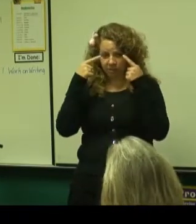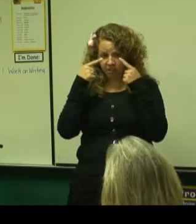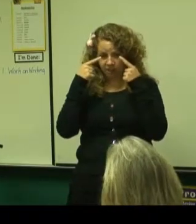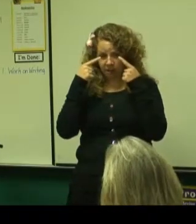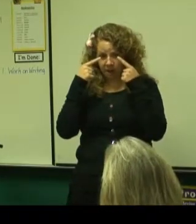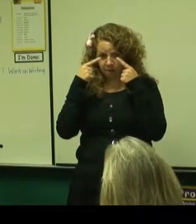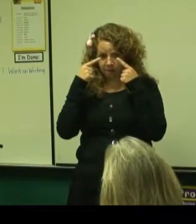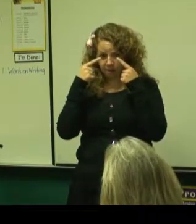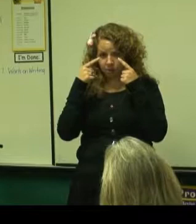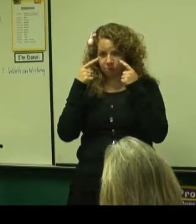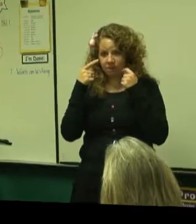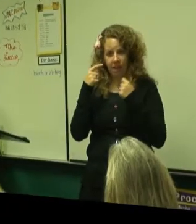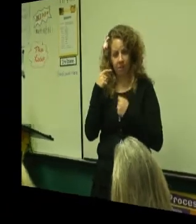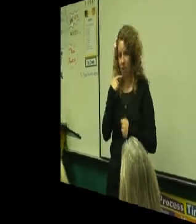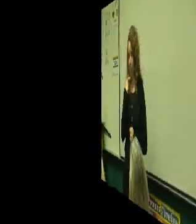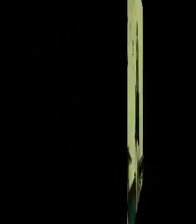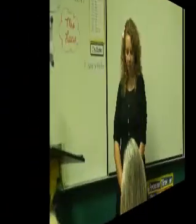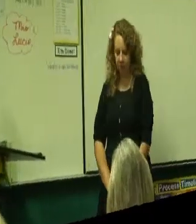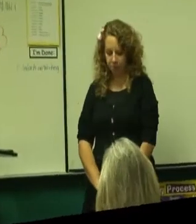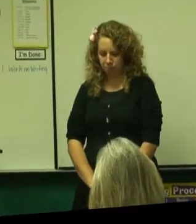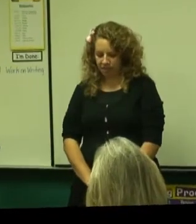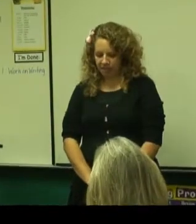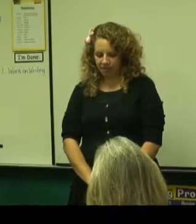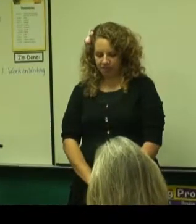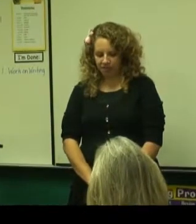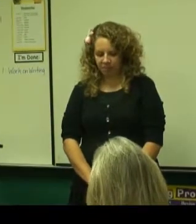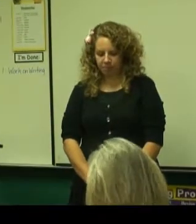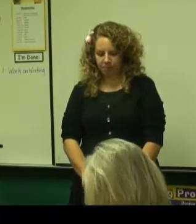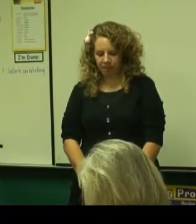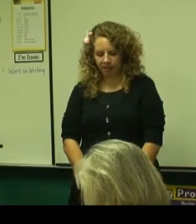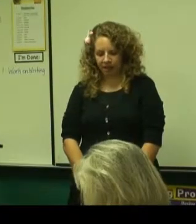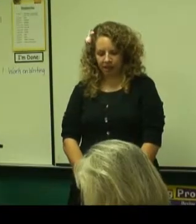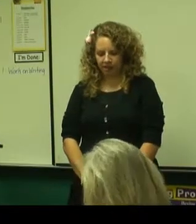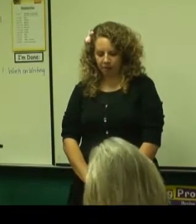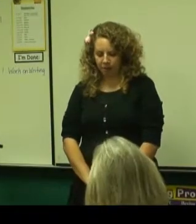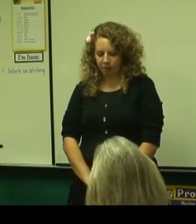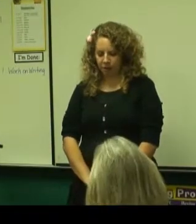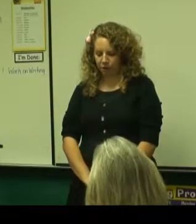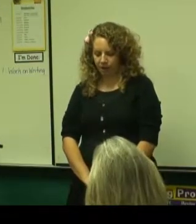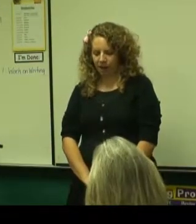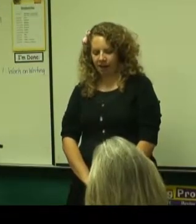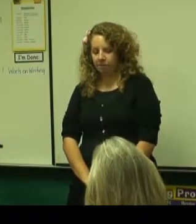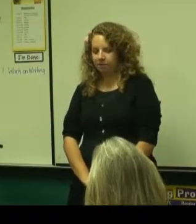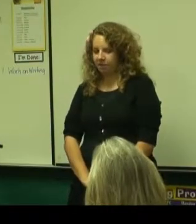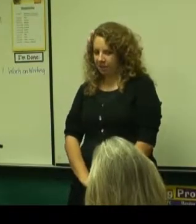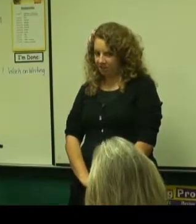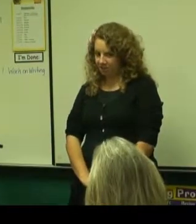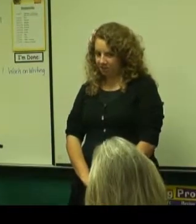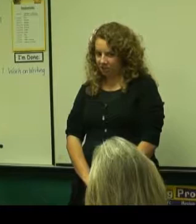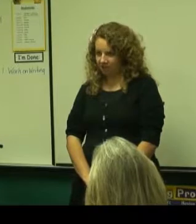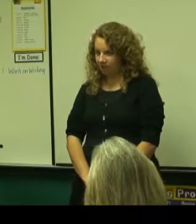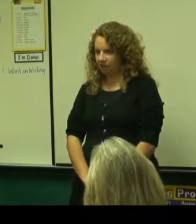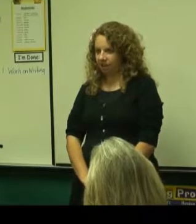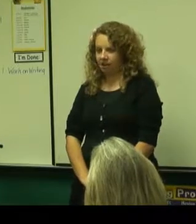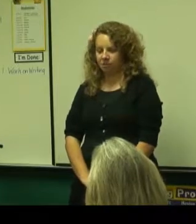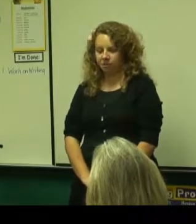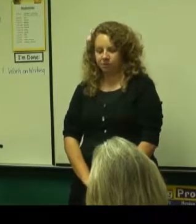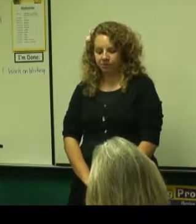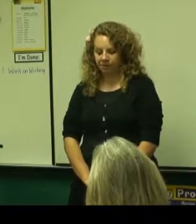see from my eyebrows being squeezed together and my head shake. B, then it would be, I not remember girl, I, but the negative head shake and the eyebrows squeezed together.